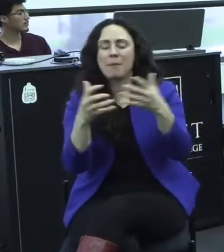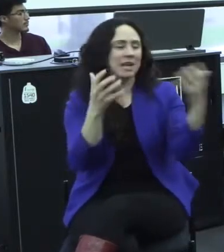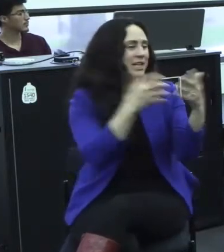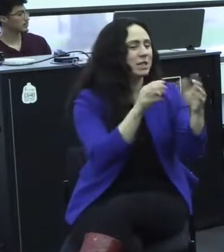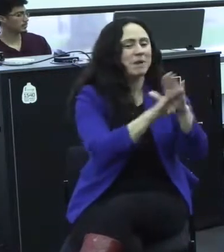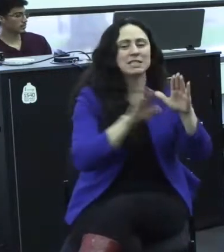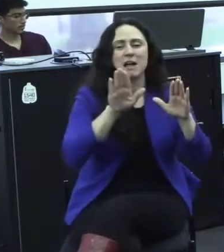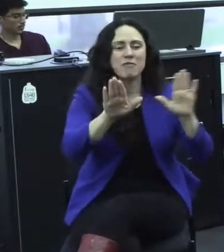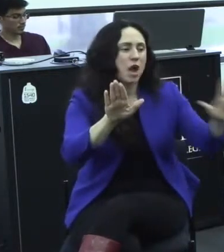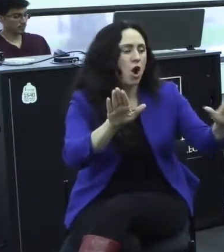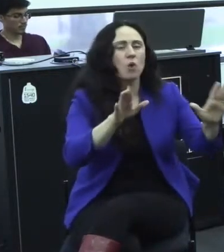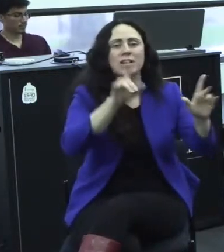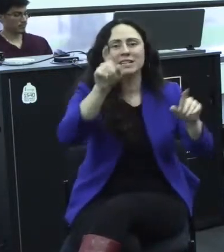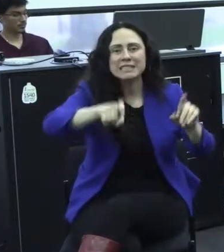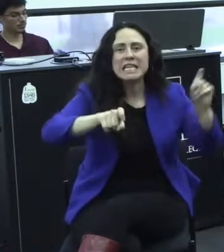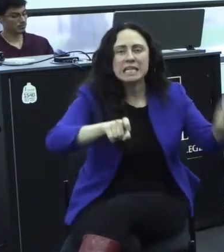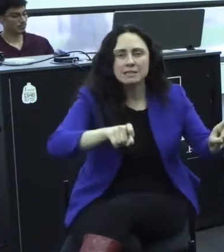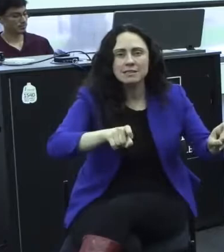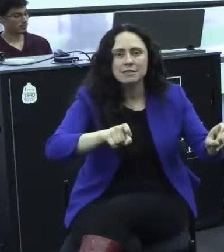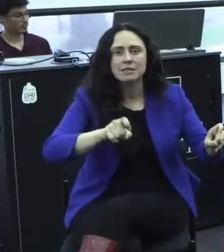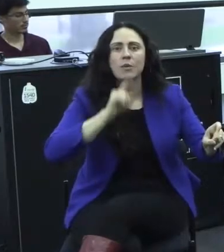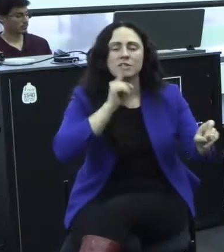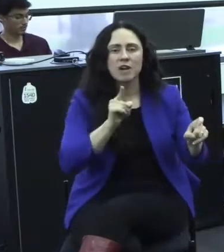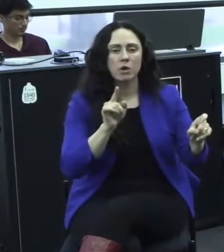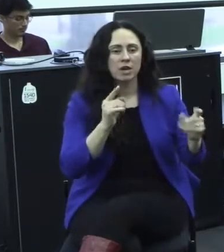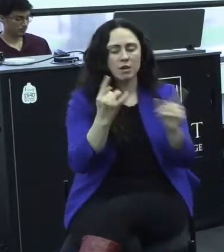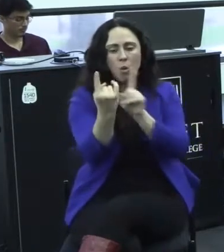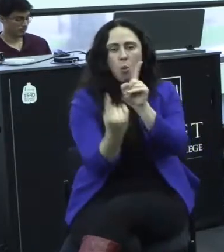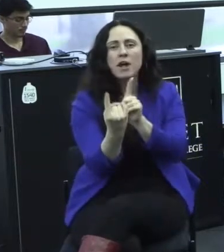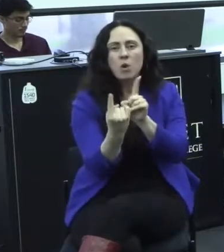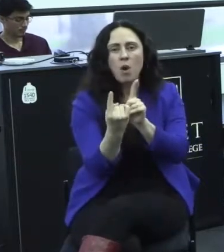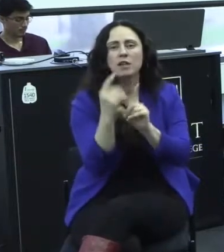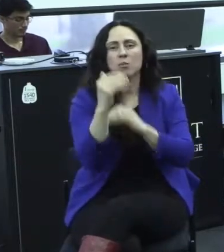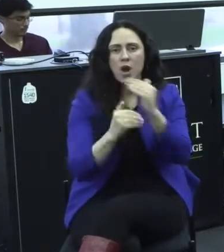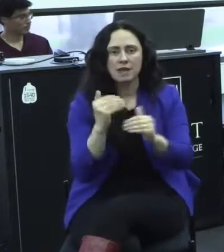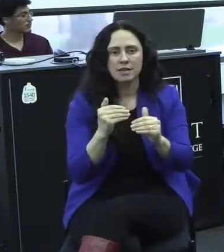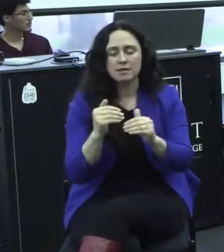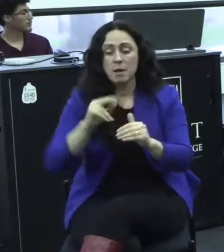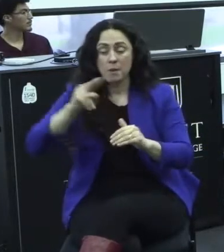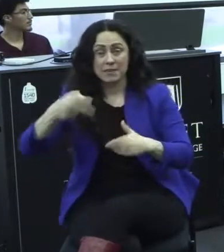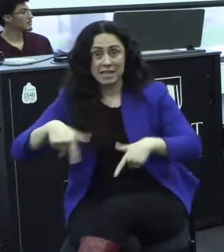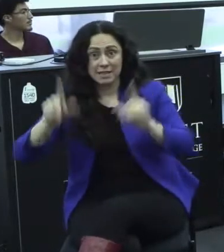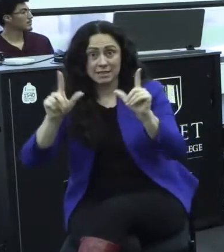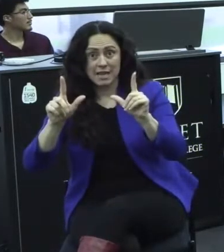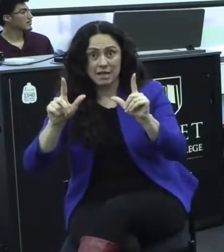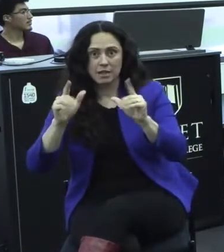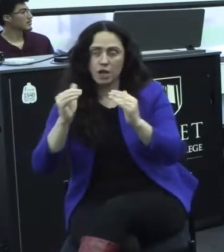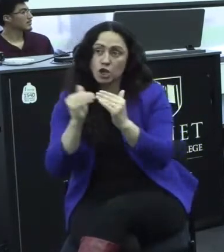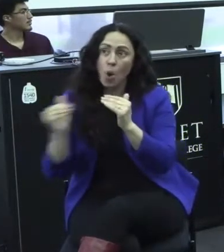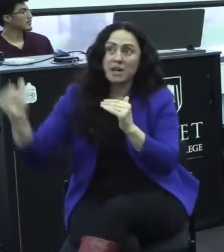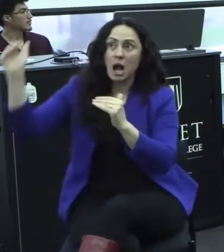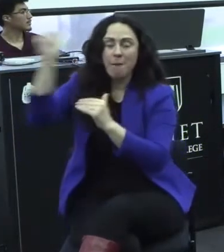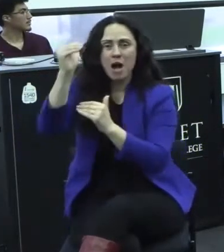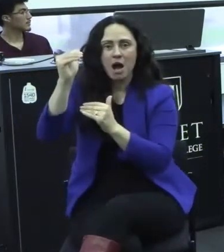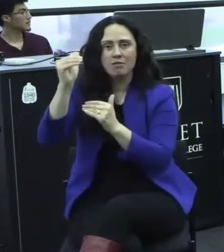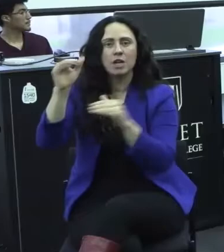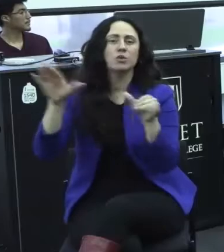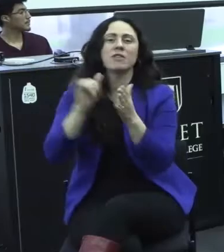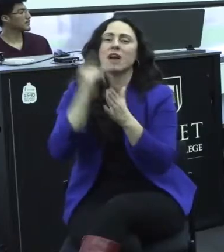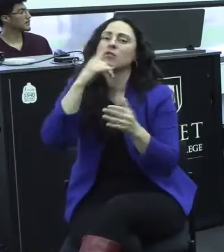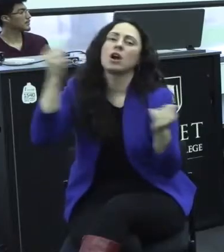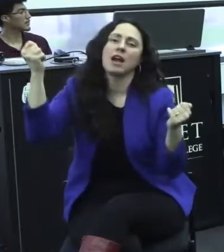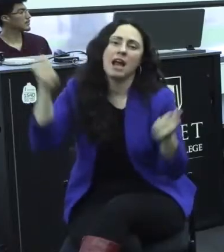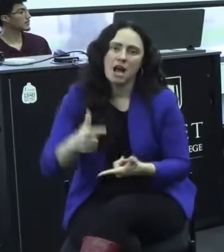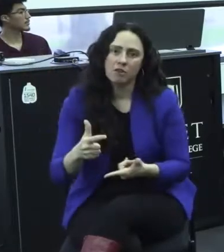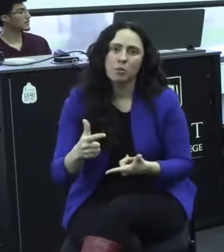is a very interactive one-to-one process. The second slide really is that going above is something we are doing for everyone, with the